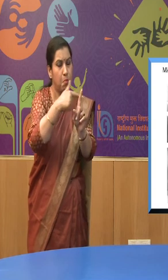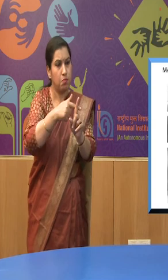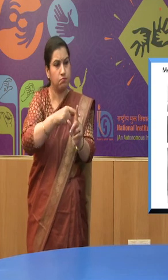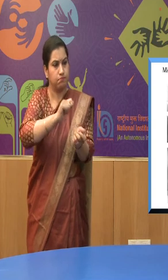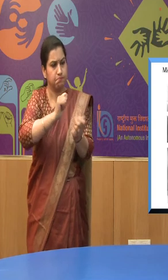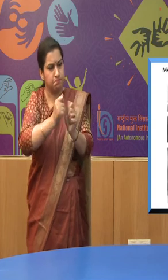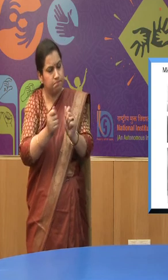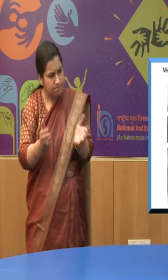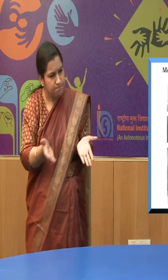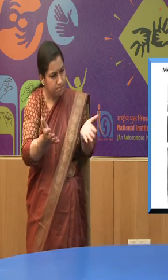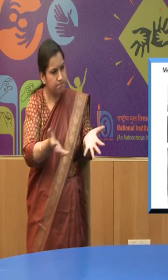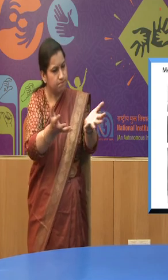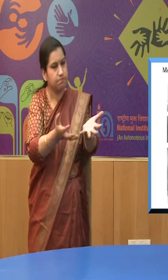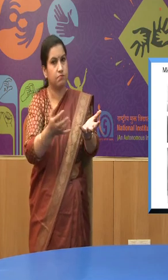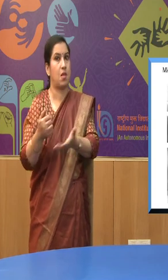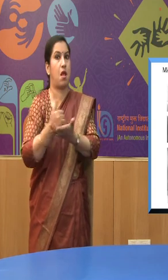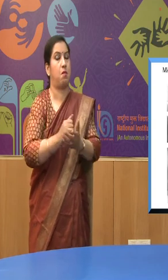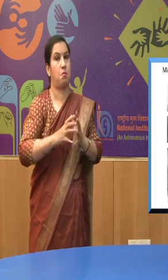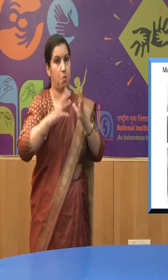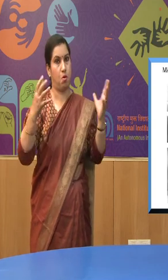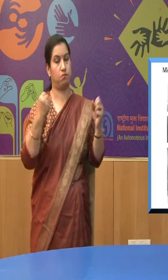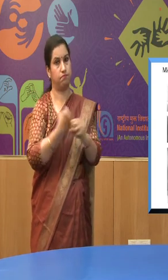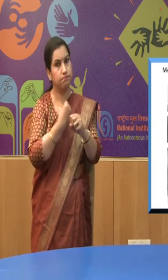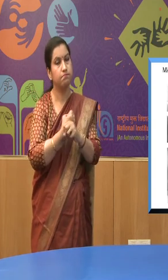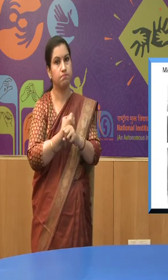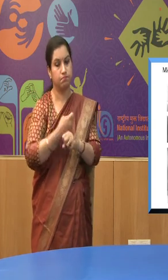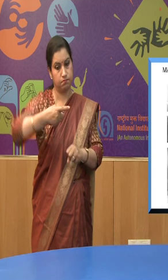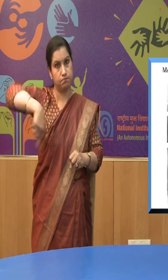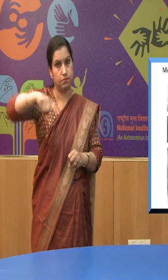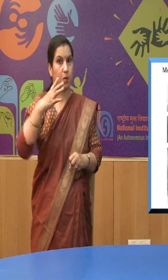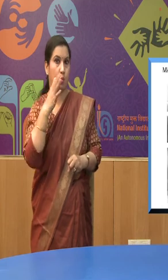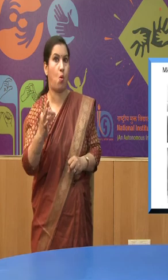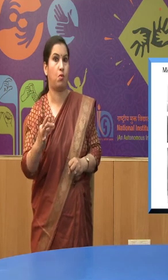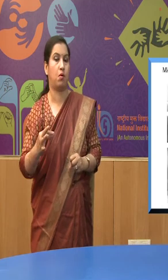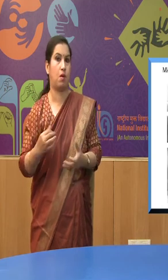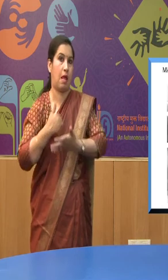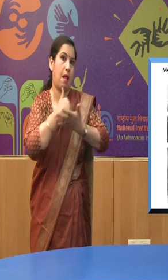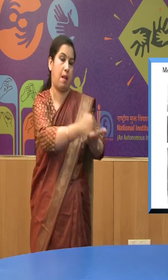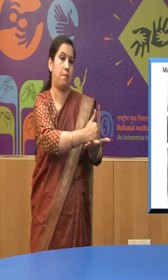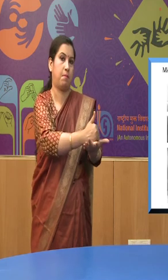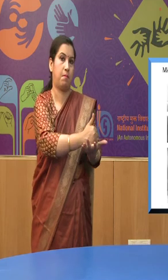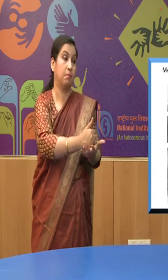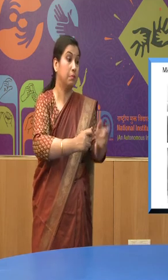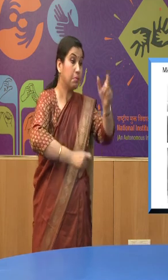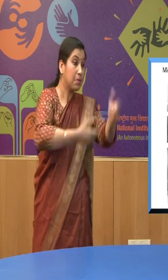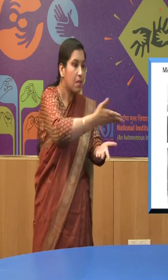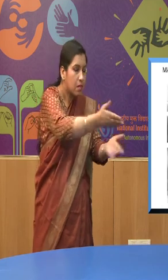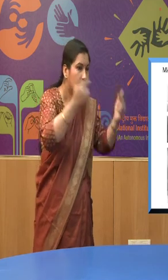were social reformers who played a very important part in changing people's